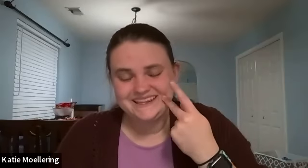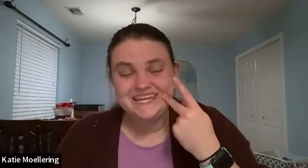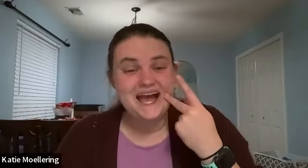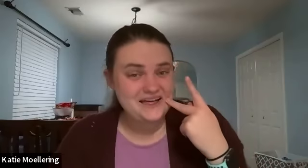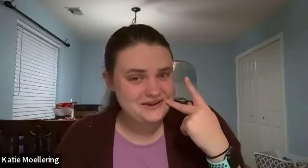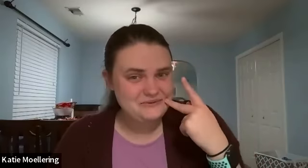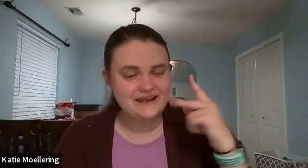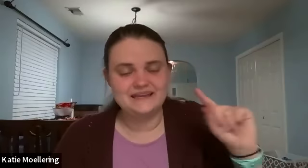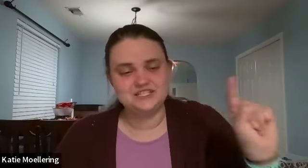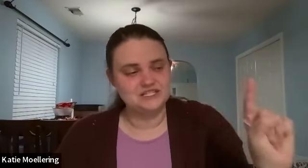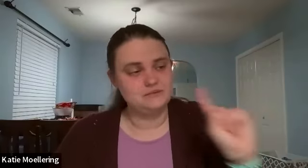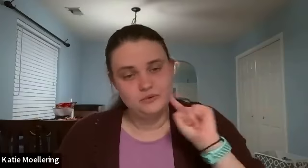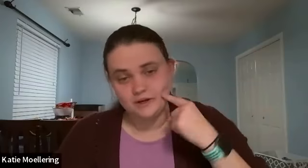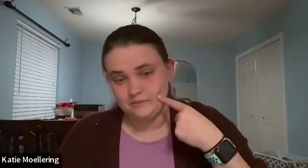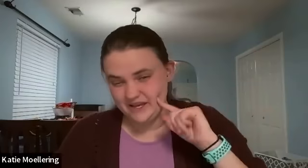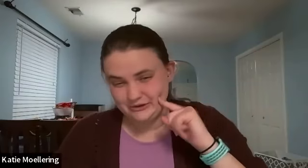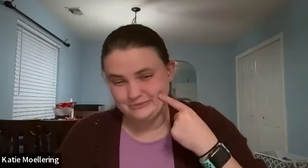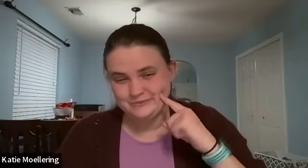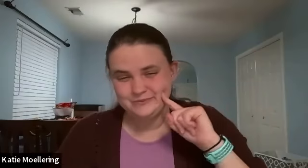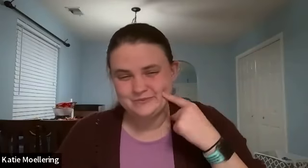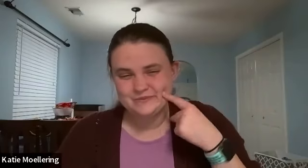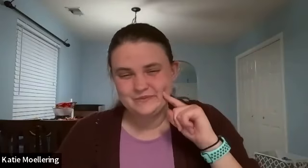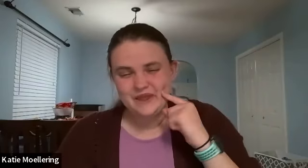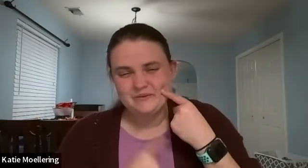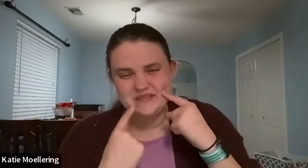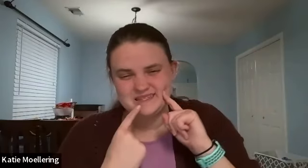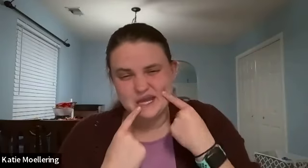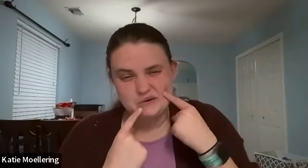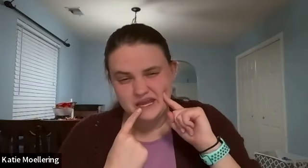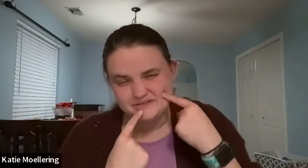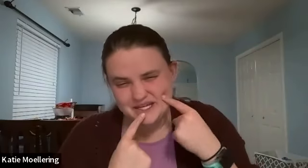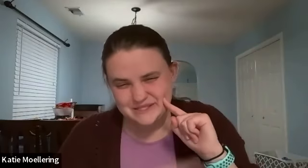The other way is just a pointer pickle with that sour kind of face.